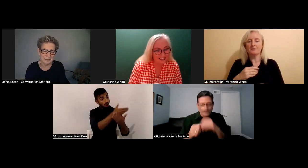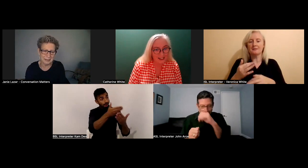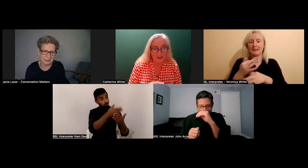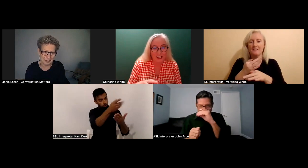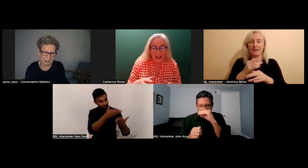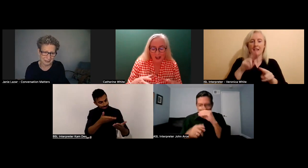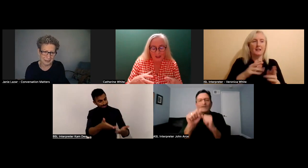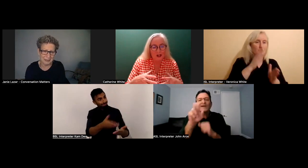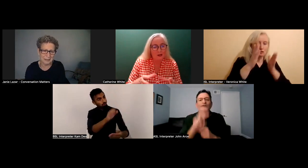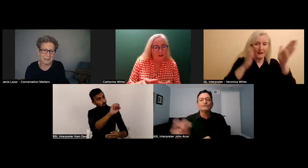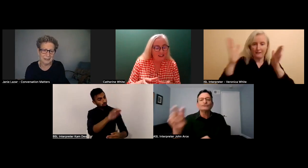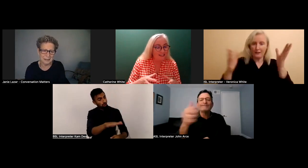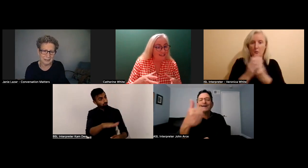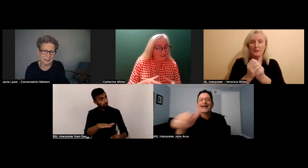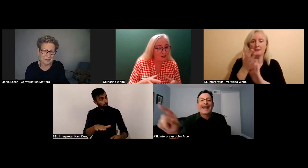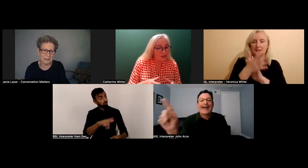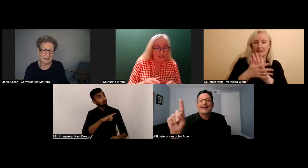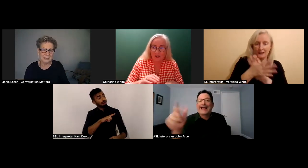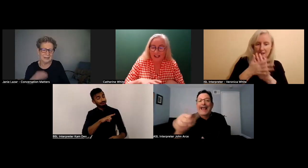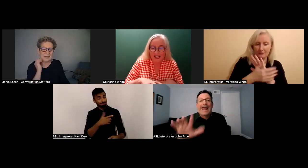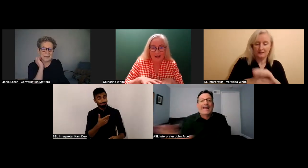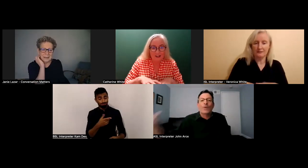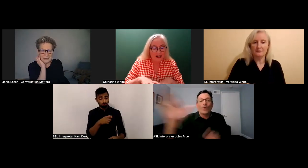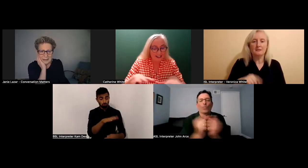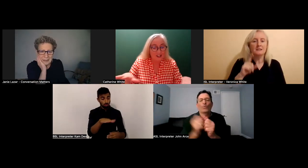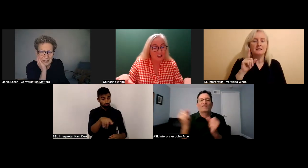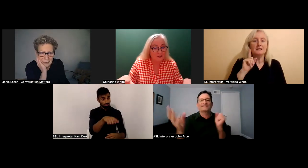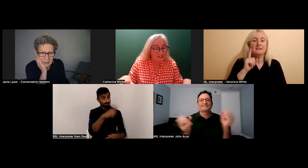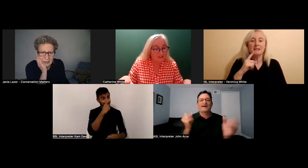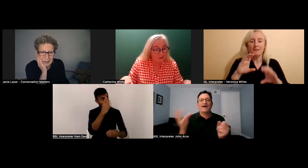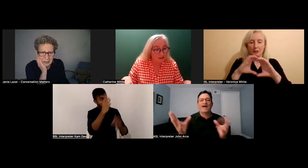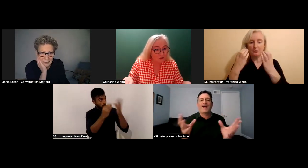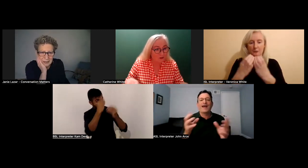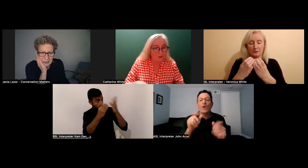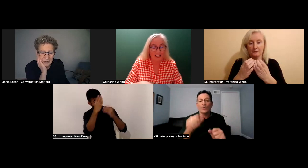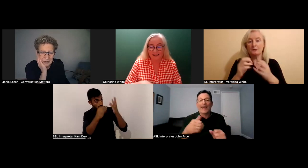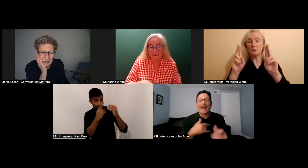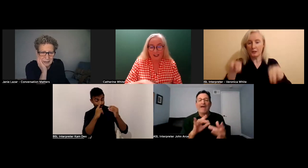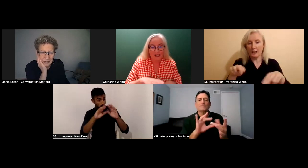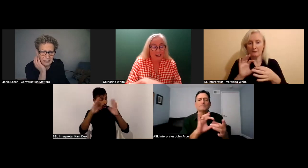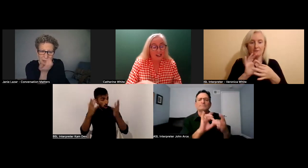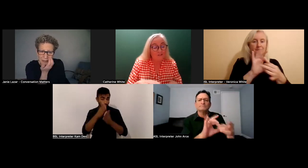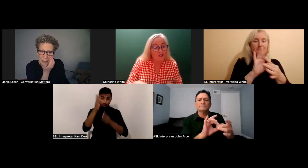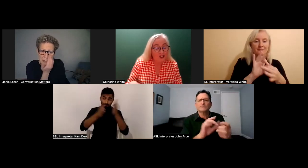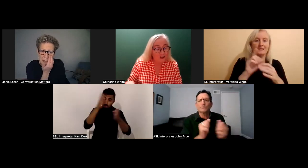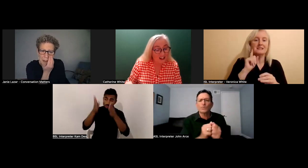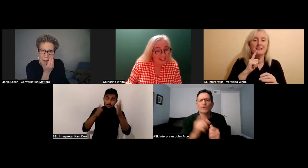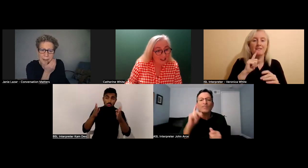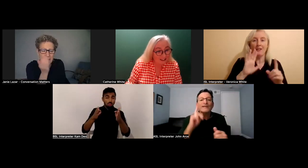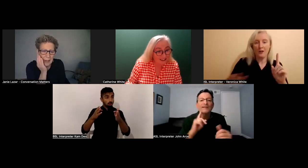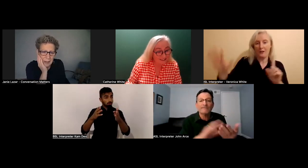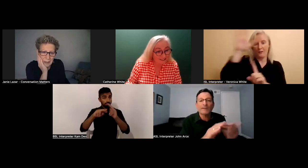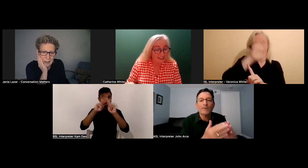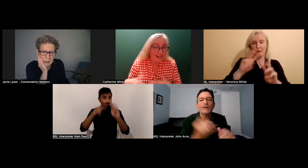with sign language. The community, the deaf community, you can have connections with the deaf community worldwide. If your children